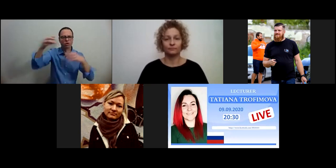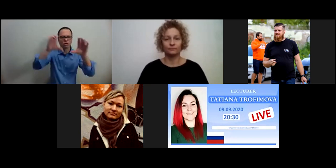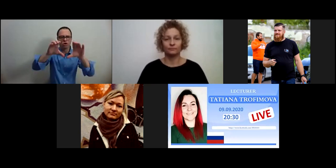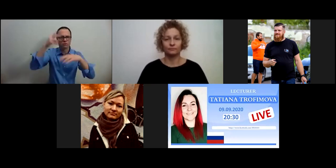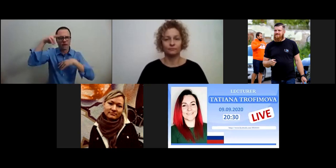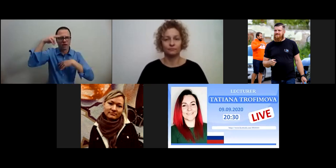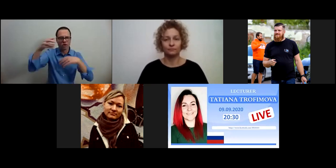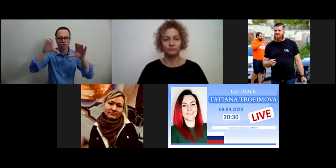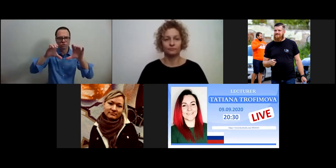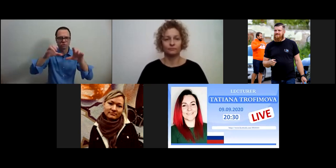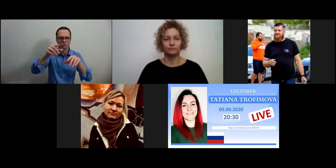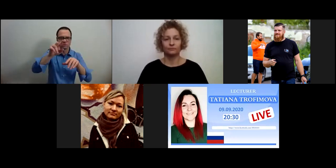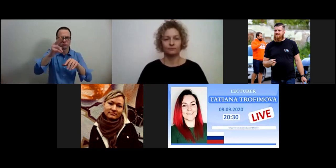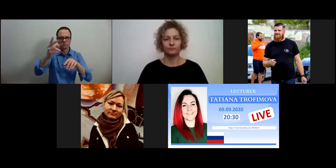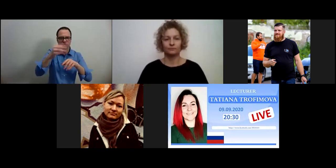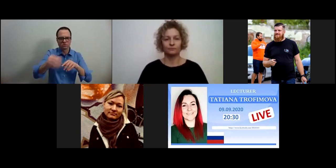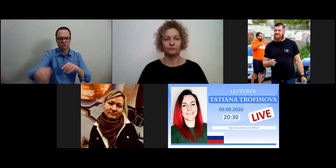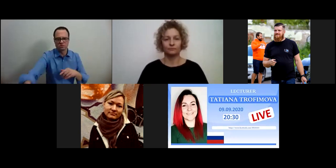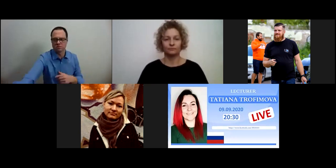My tech team.